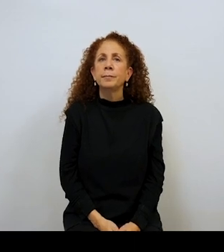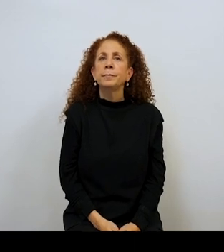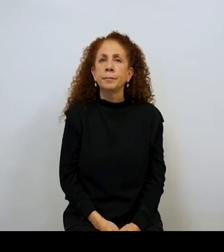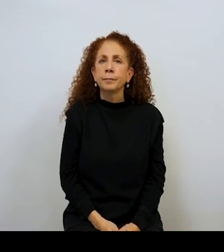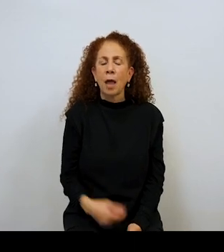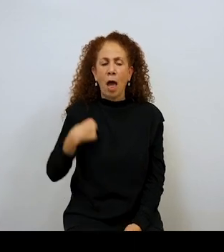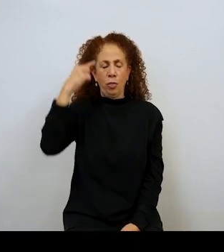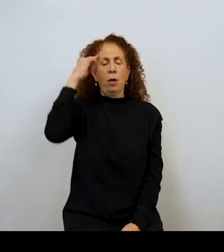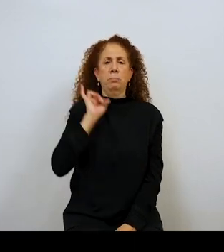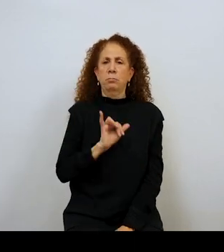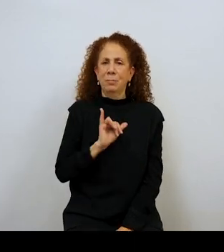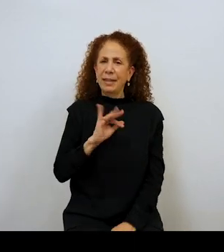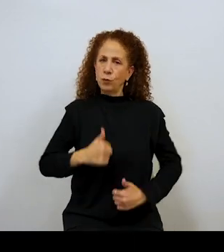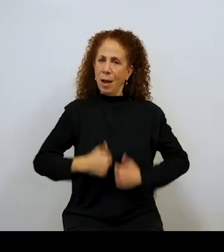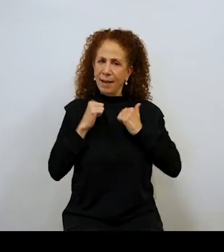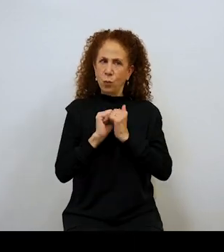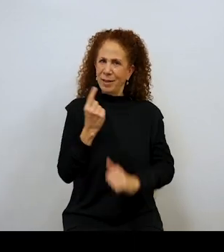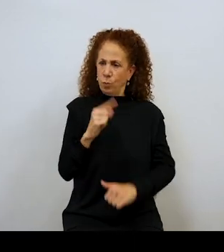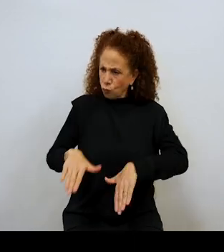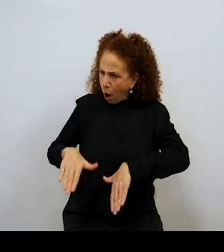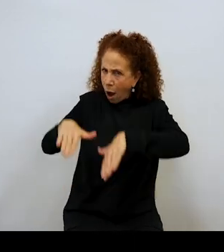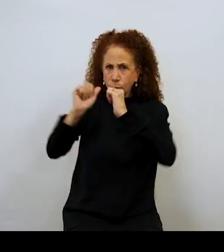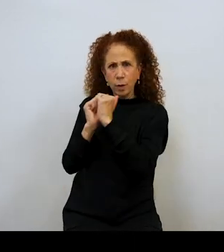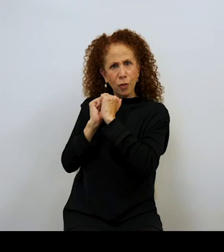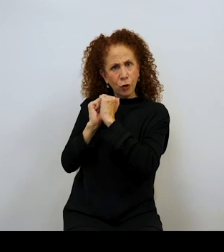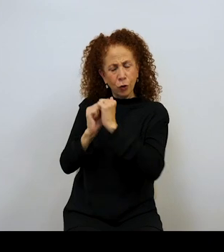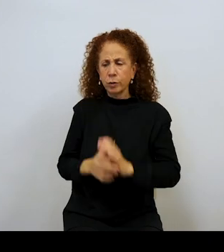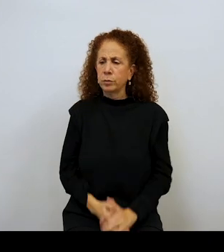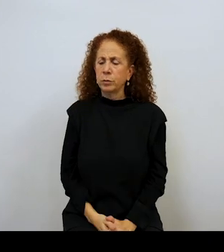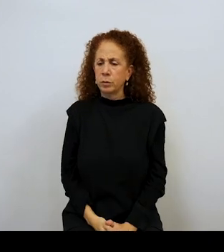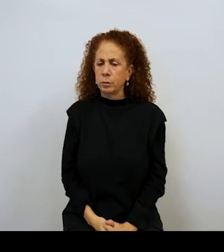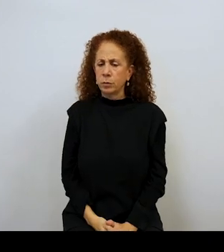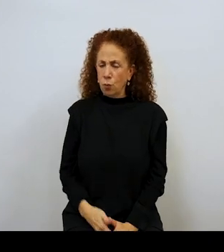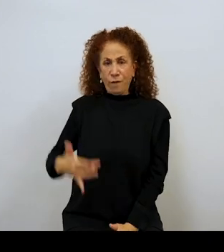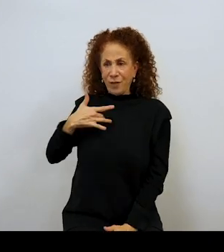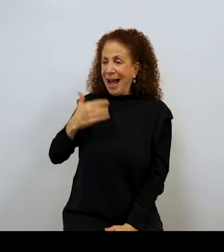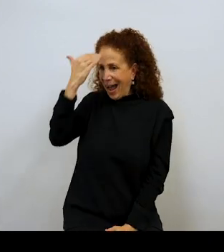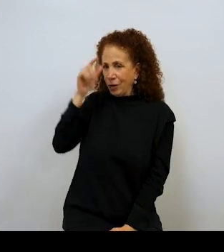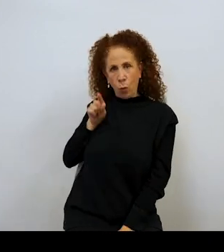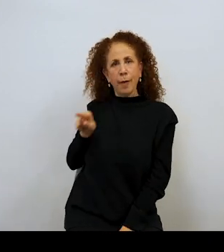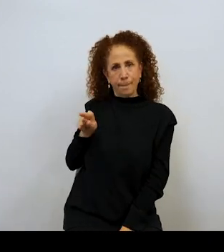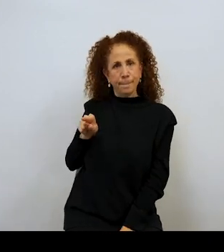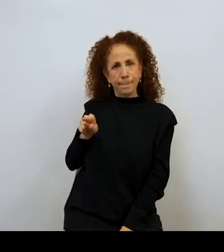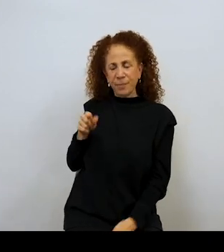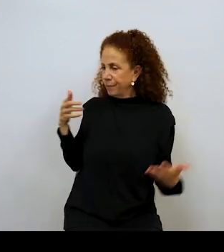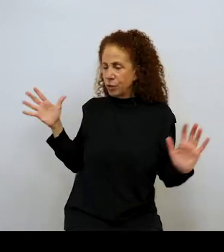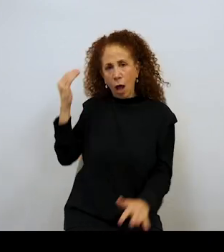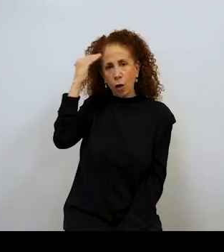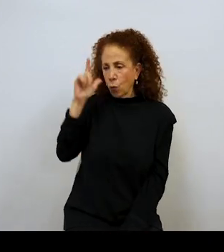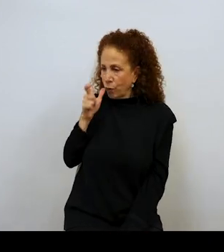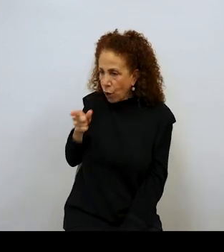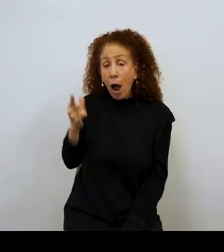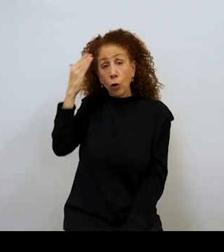And I thought, if you live with someone, if you grow up with someone, you have this conviction, I know them. Mm-hmm. I know what they're